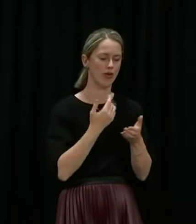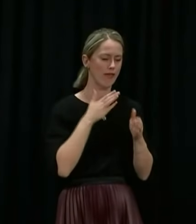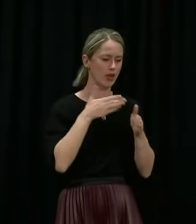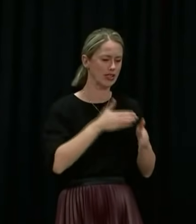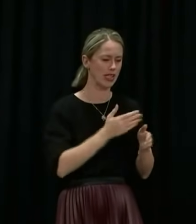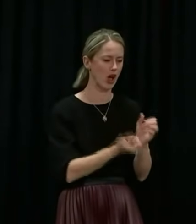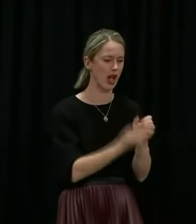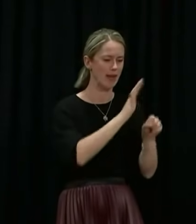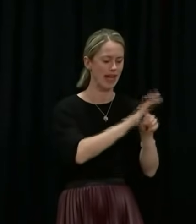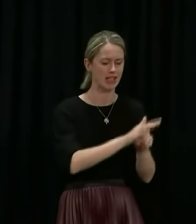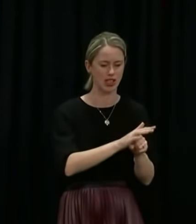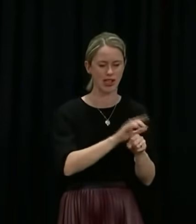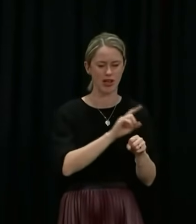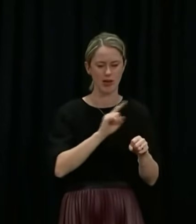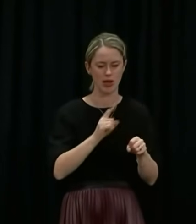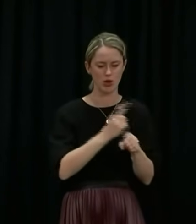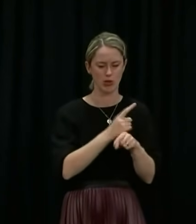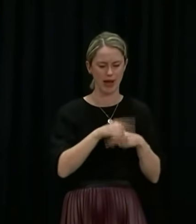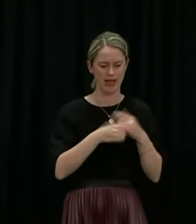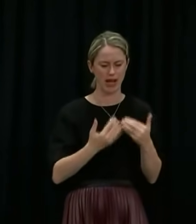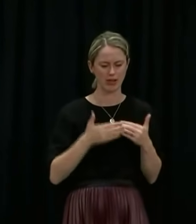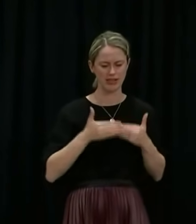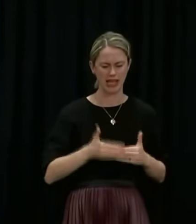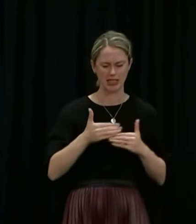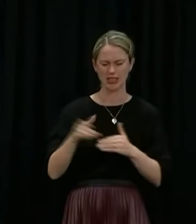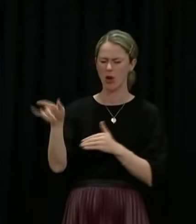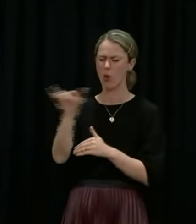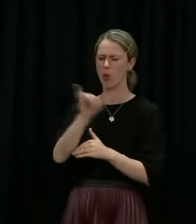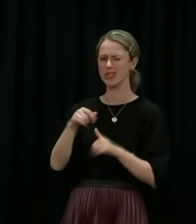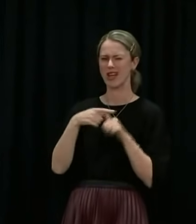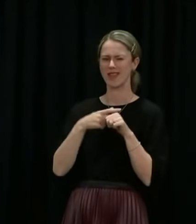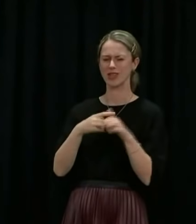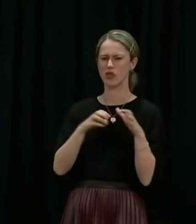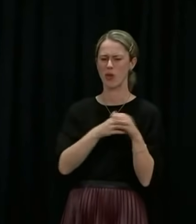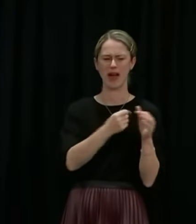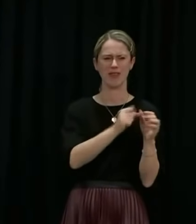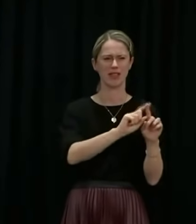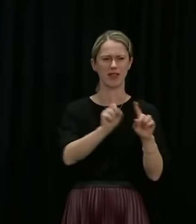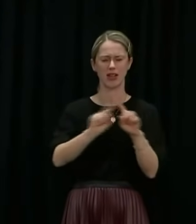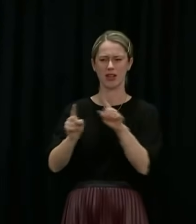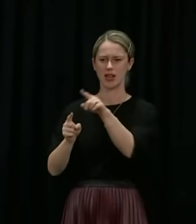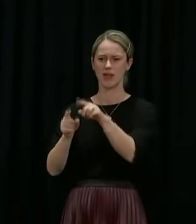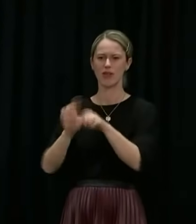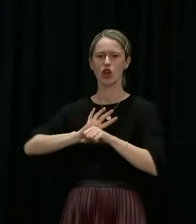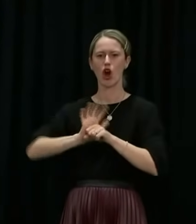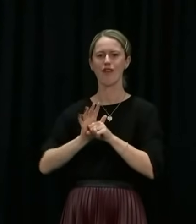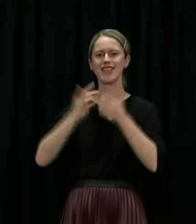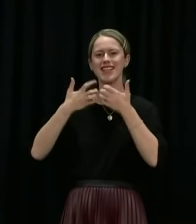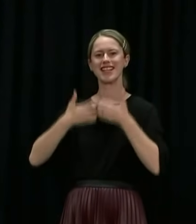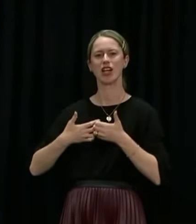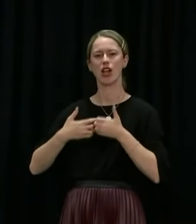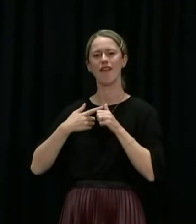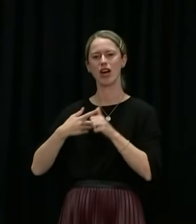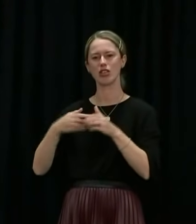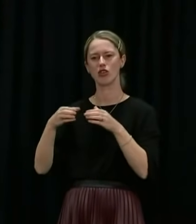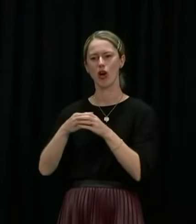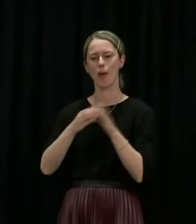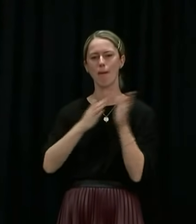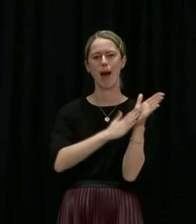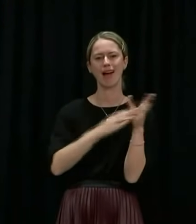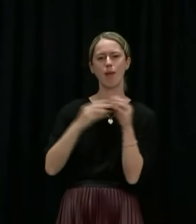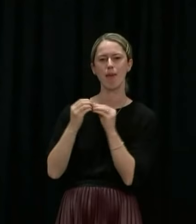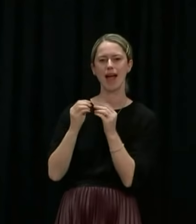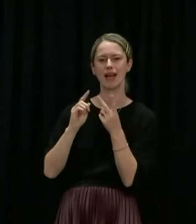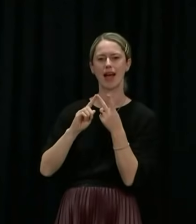I'm not sure which advisory group that you're referring to there. There are a number of different advisory groups. Which one were you? Advisory group. It's got Michael Baker